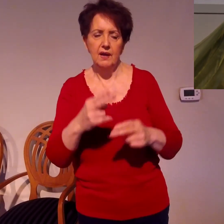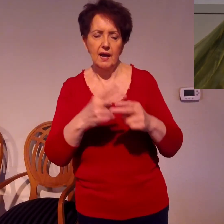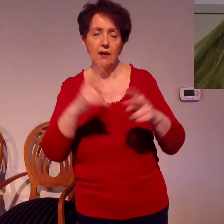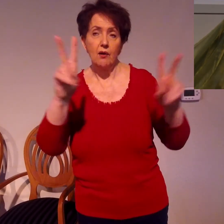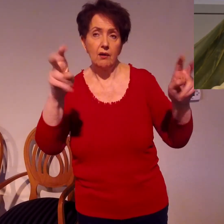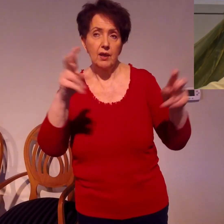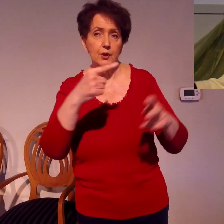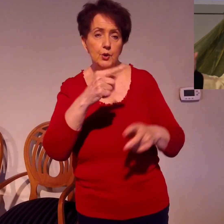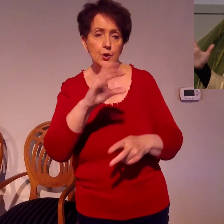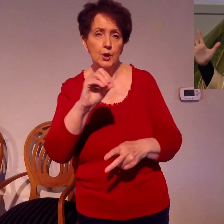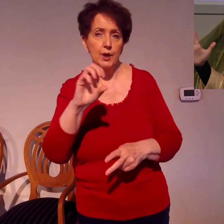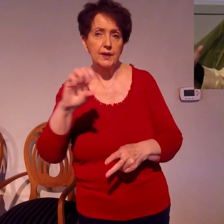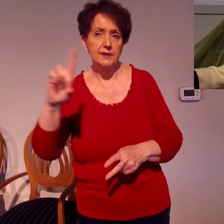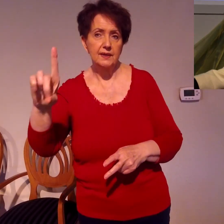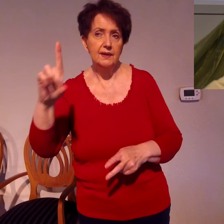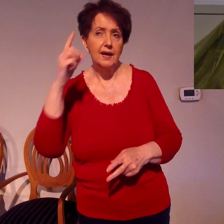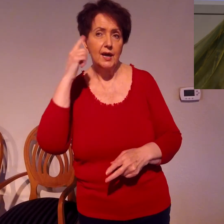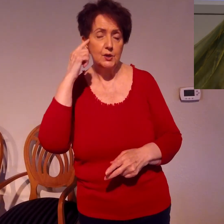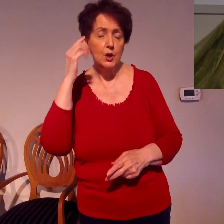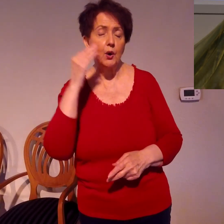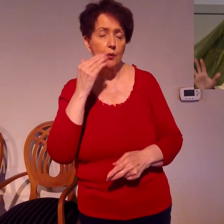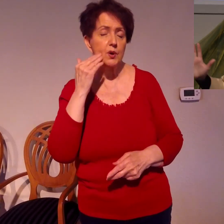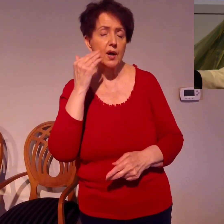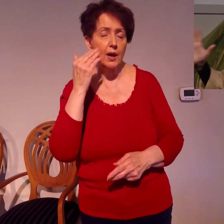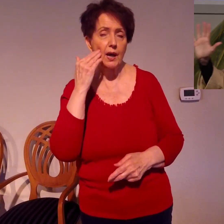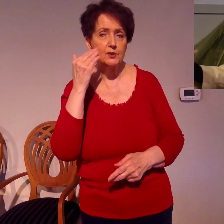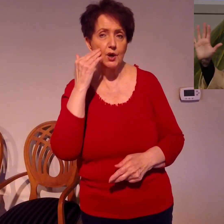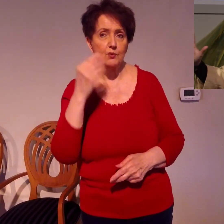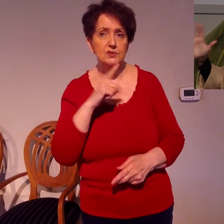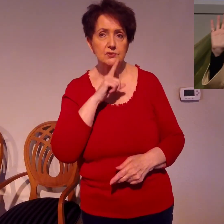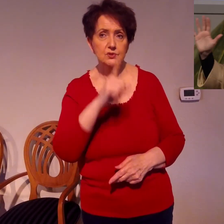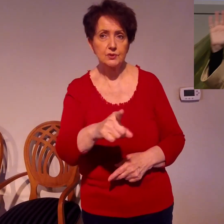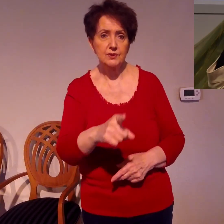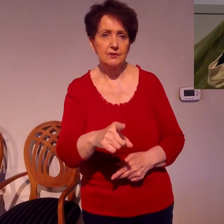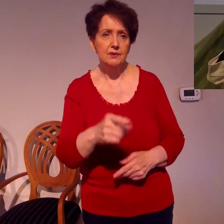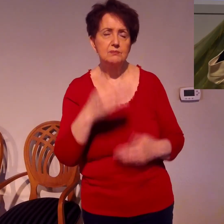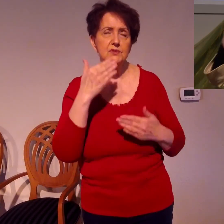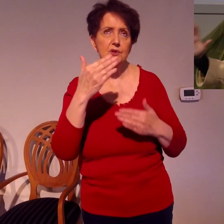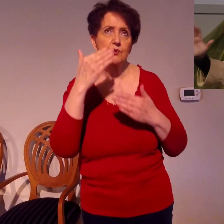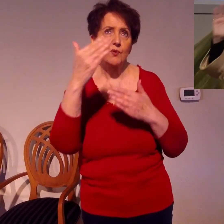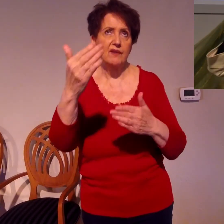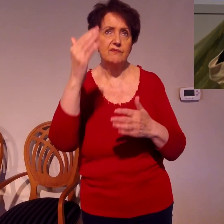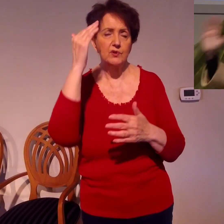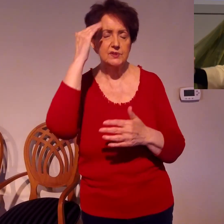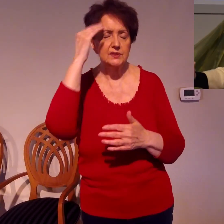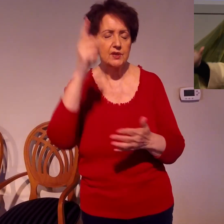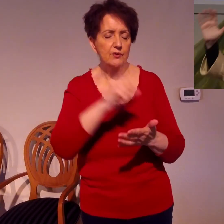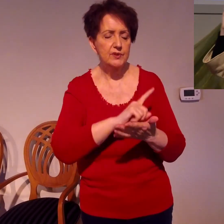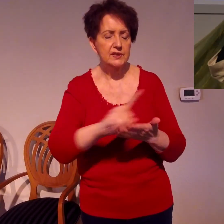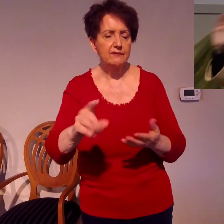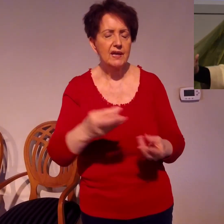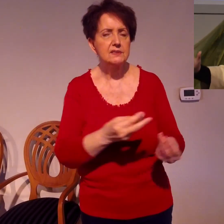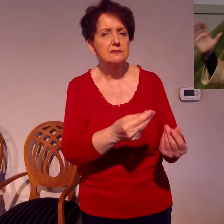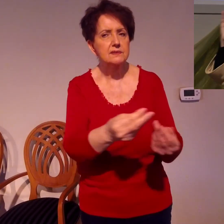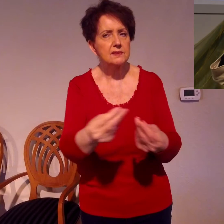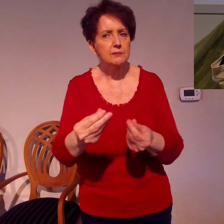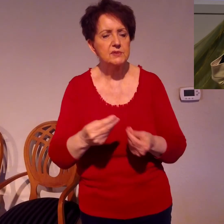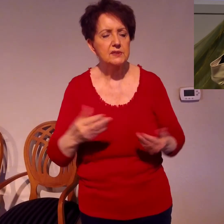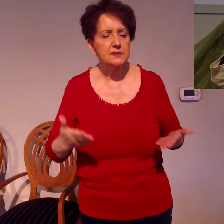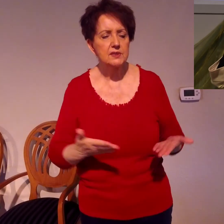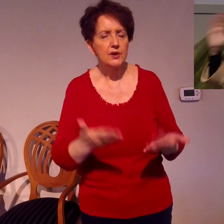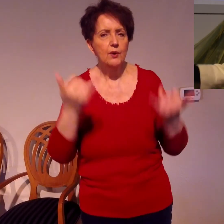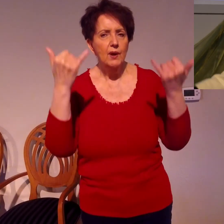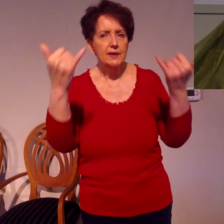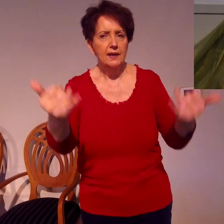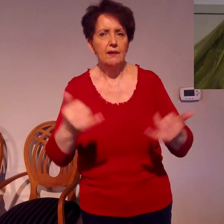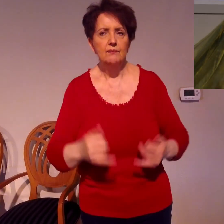good. I know it is so. I am so grateful to know that this divine substance is here and